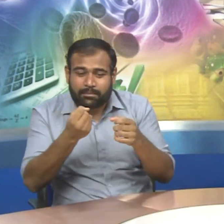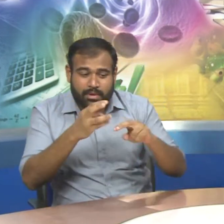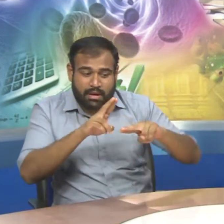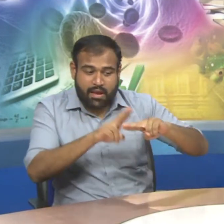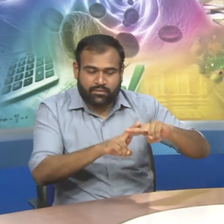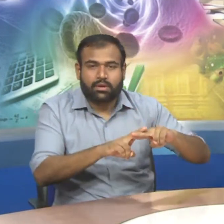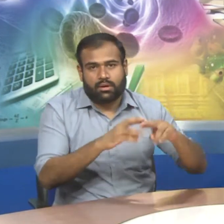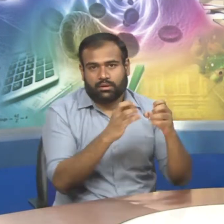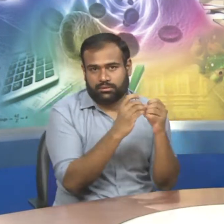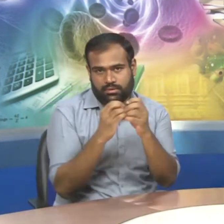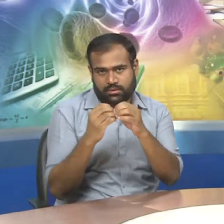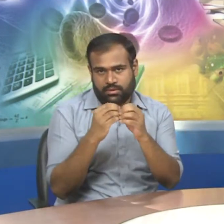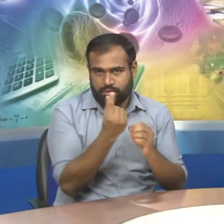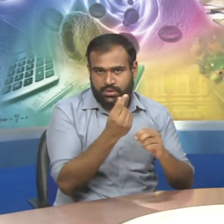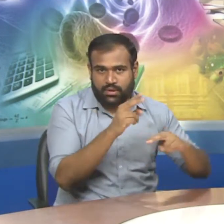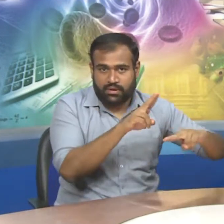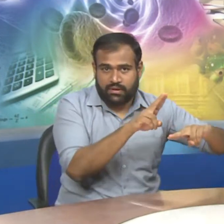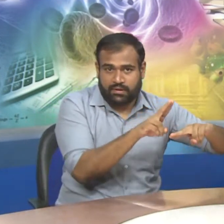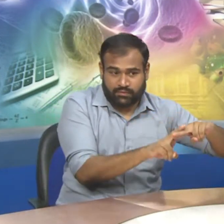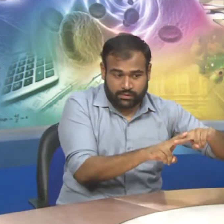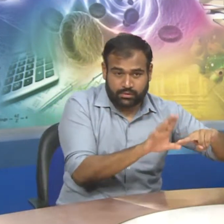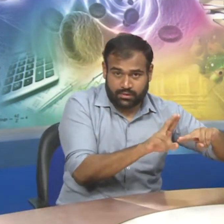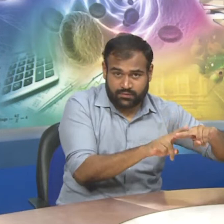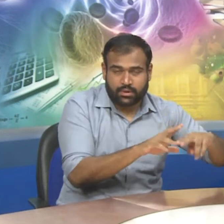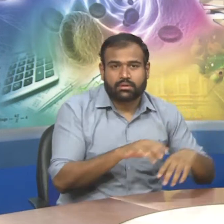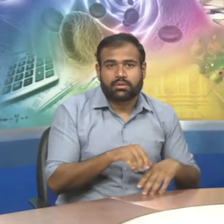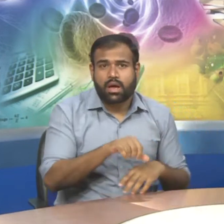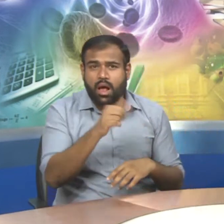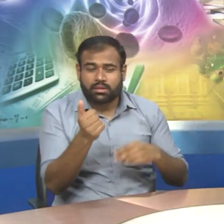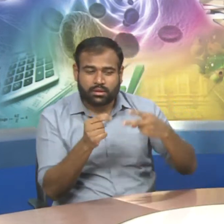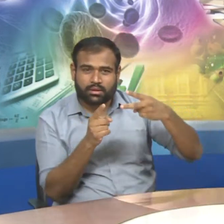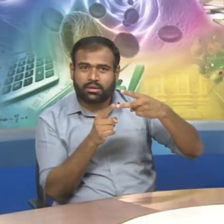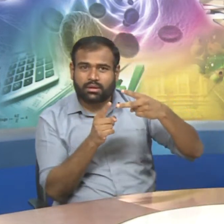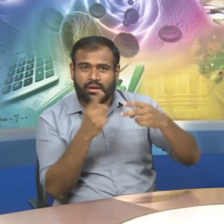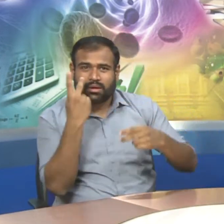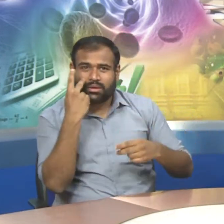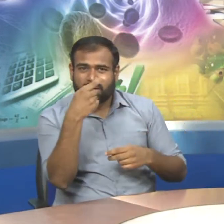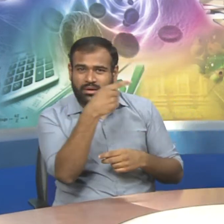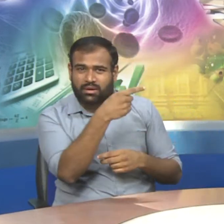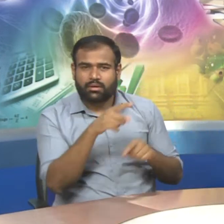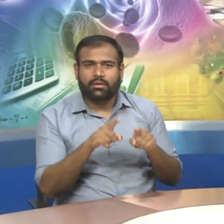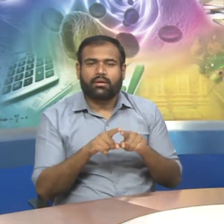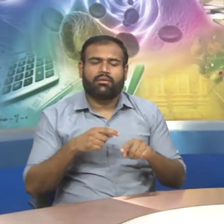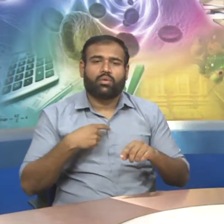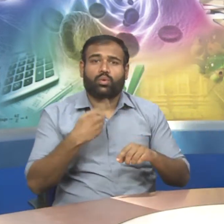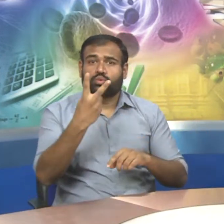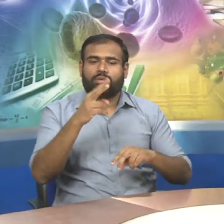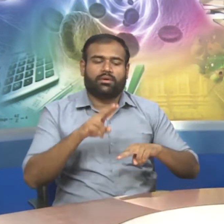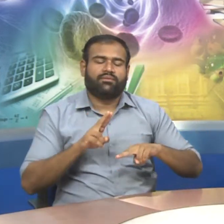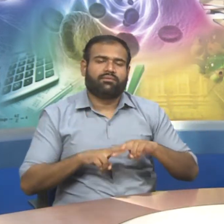We know that A, B, C, D, E, F, G, H, I, J, K till Z. So